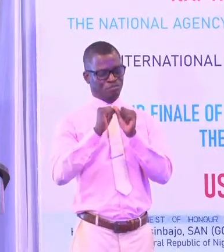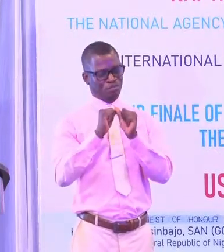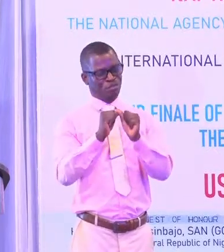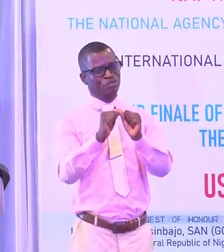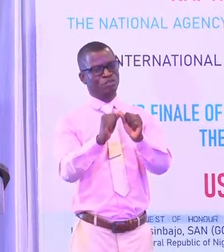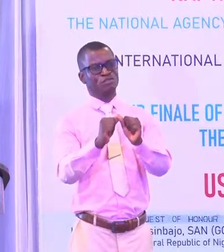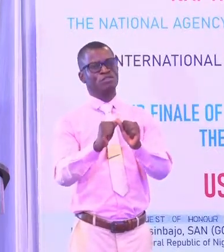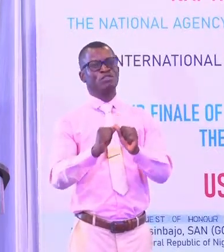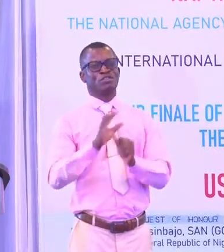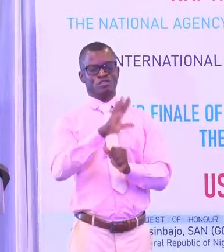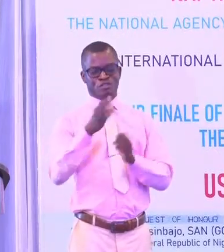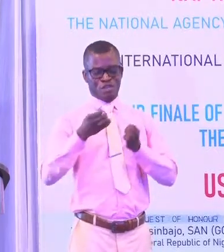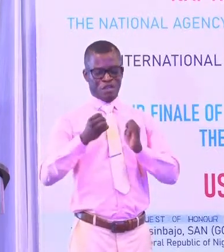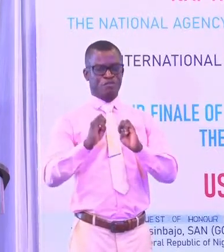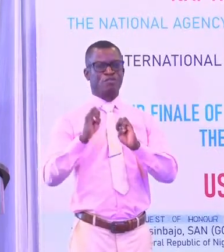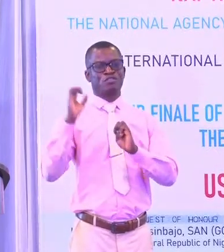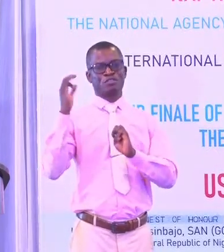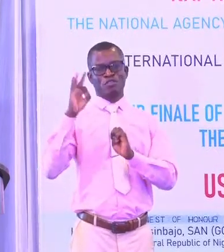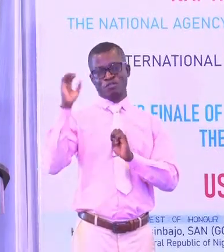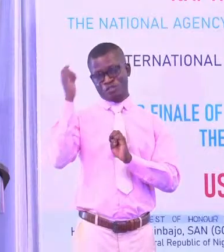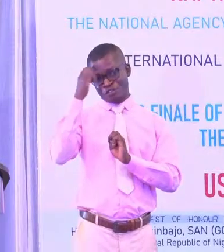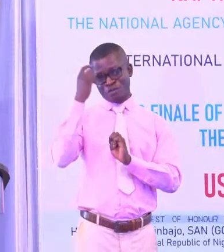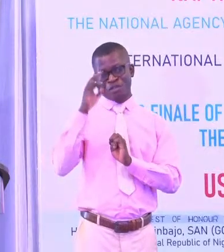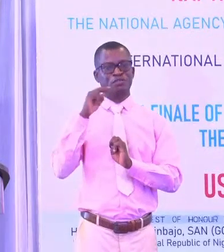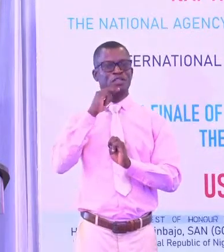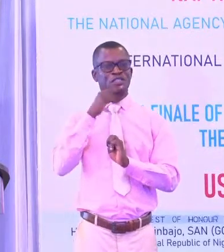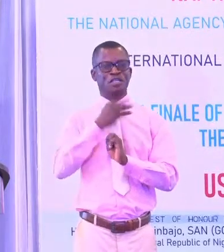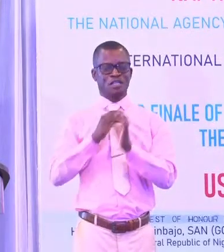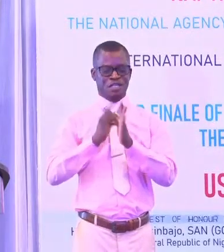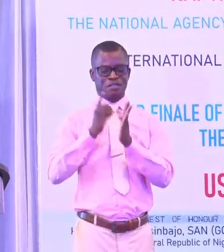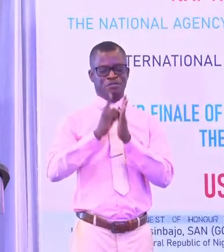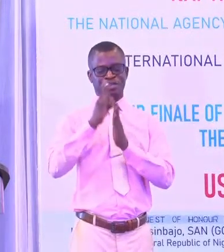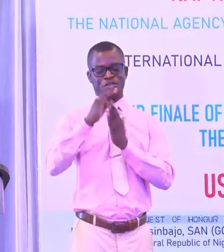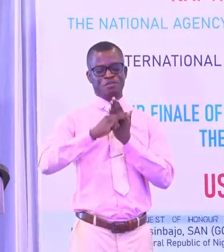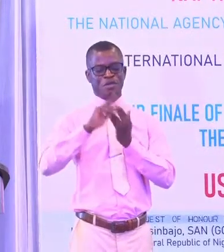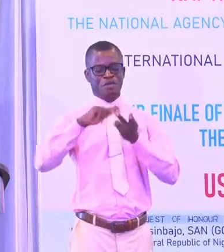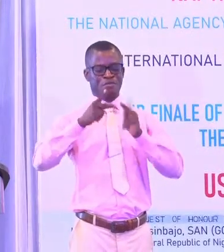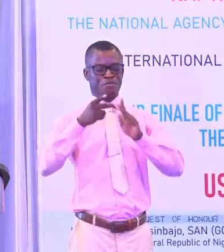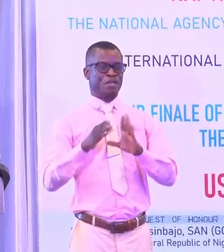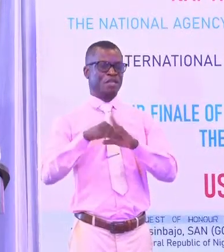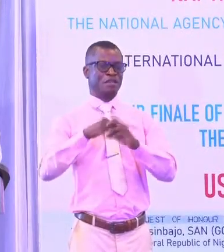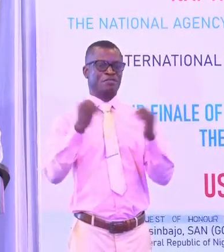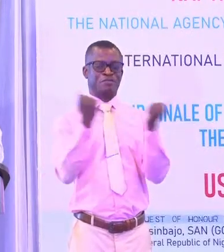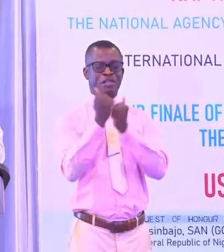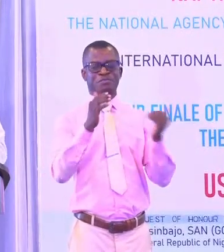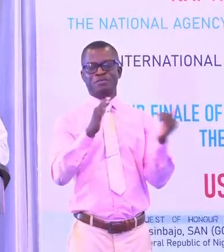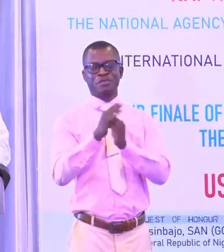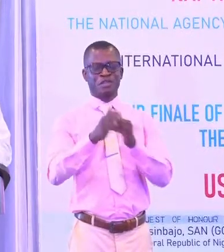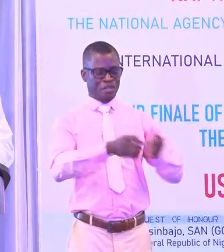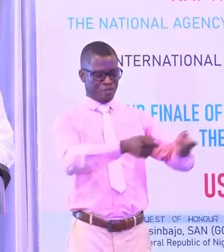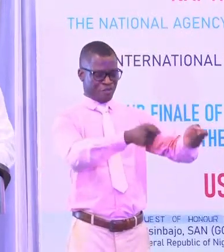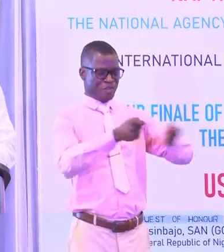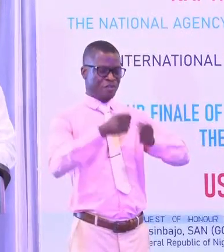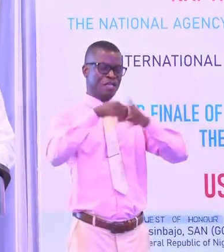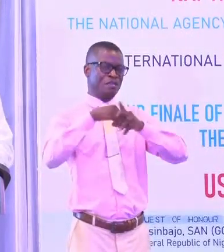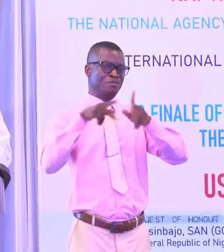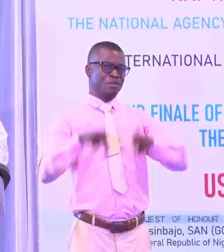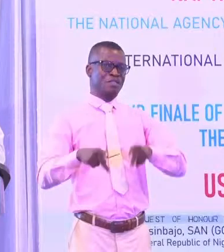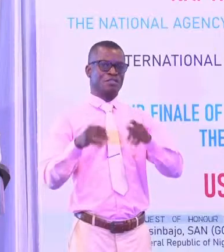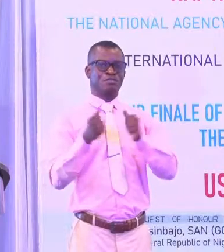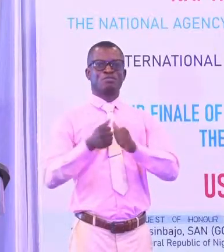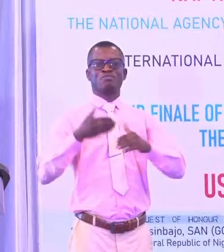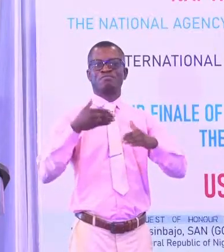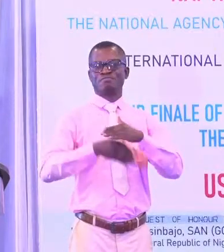complementing the effort of the government of Nigeria and development partners in the fight against trafficking in persons and smuggling of